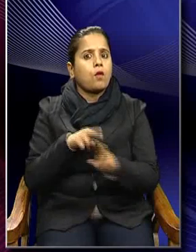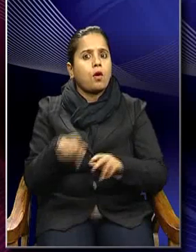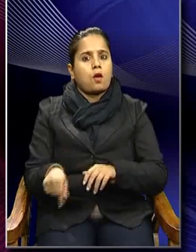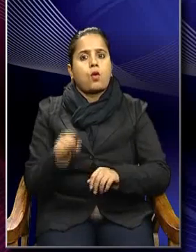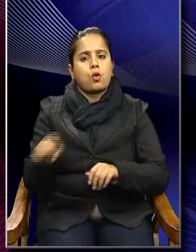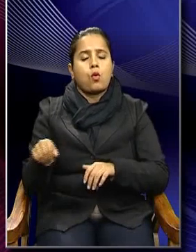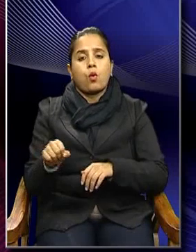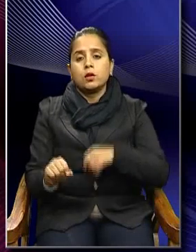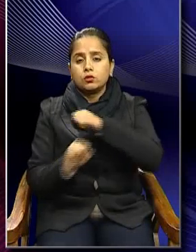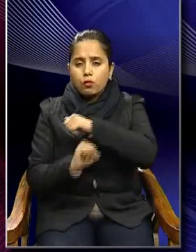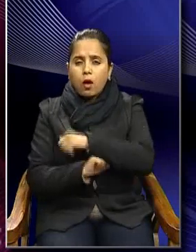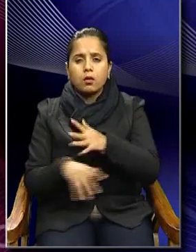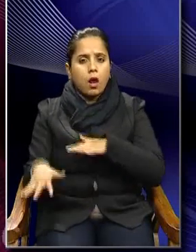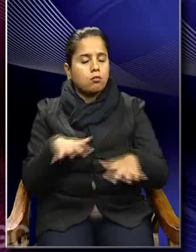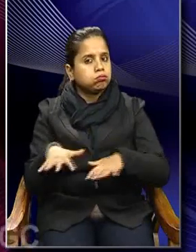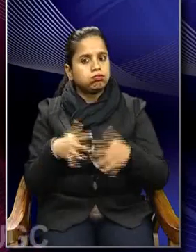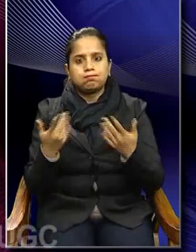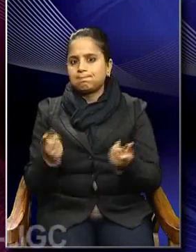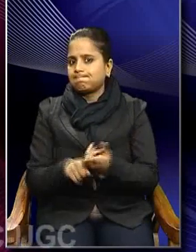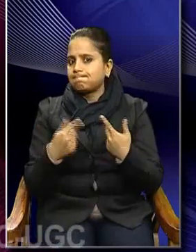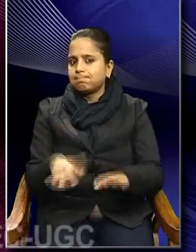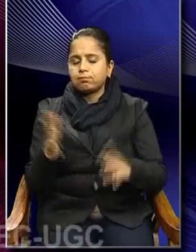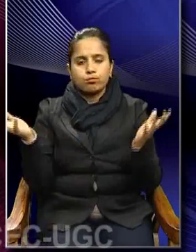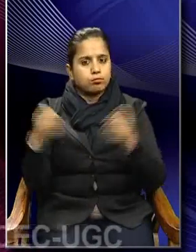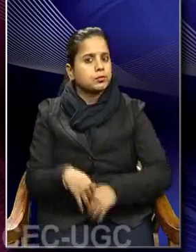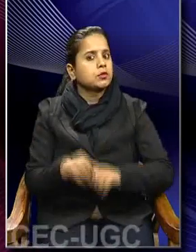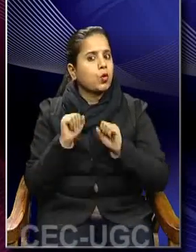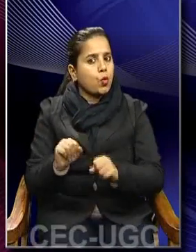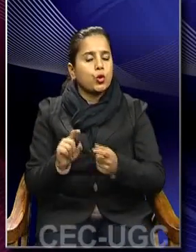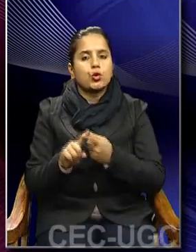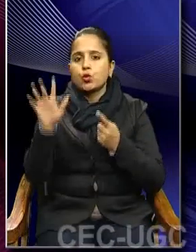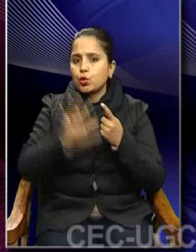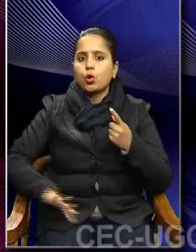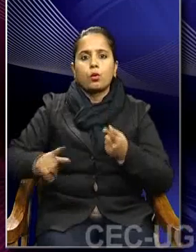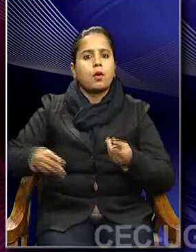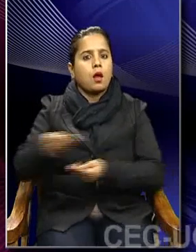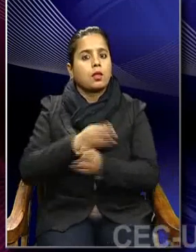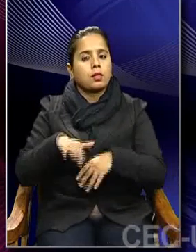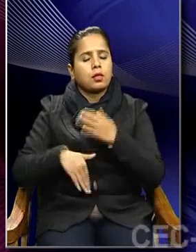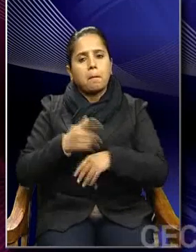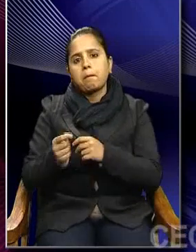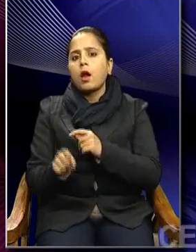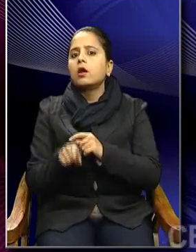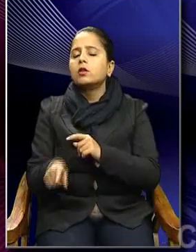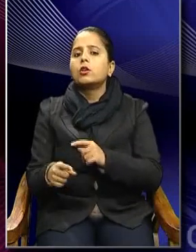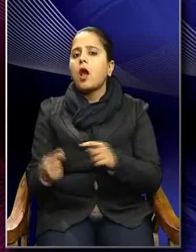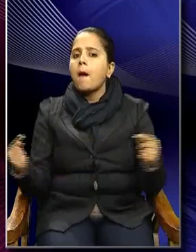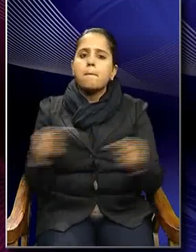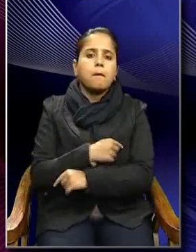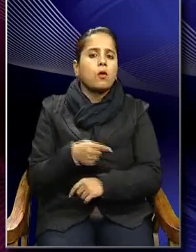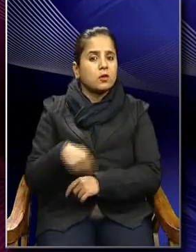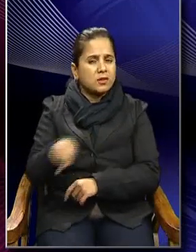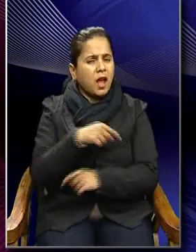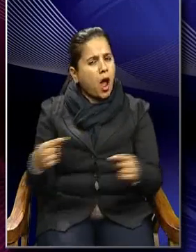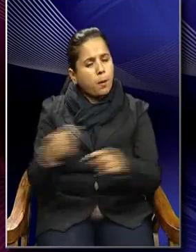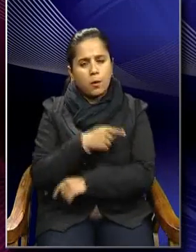the foundation of European politics, and it changed it irreversibly. So when we say irreversibility,